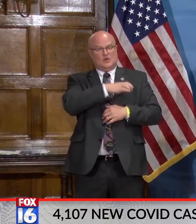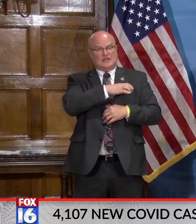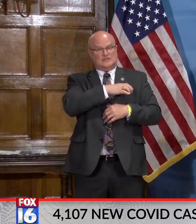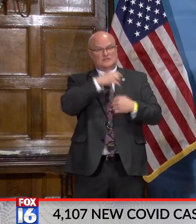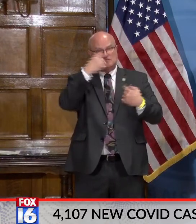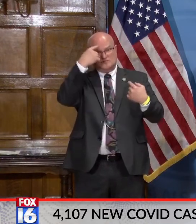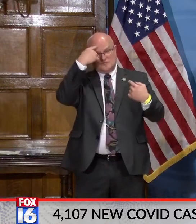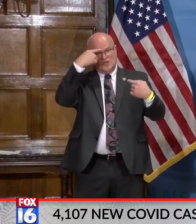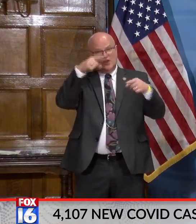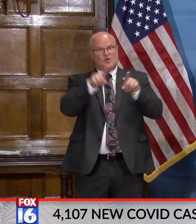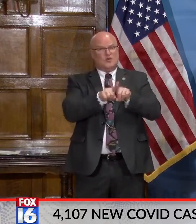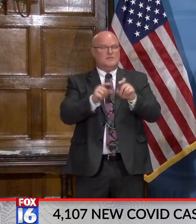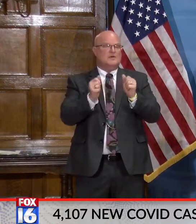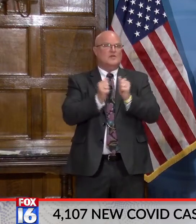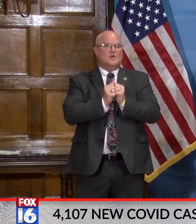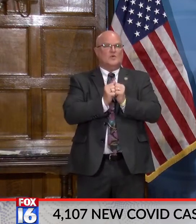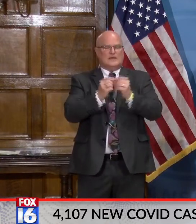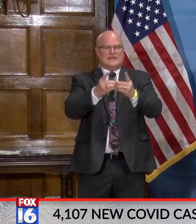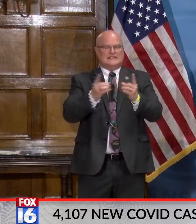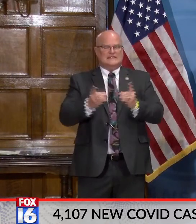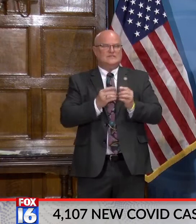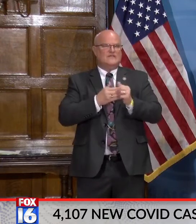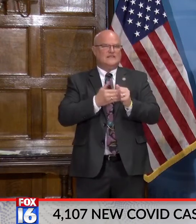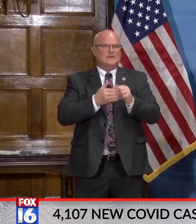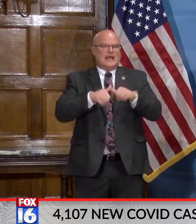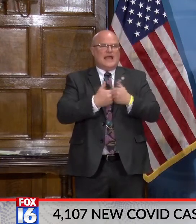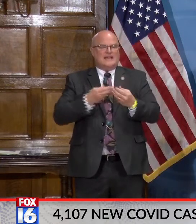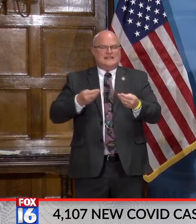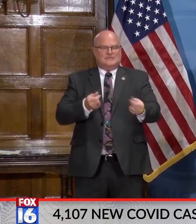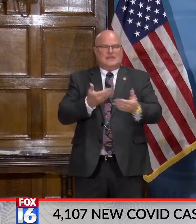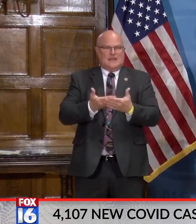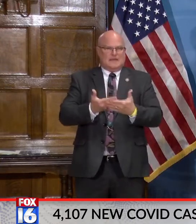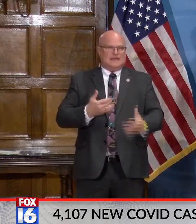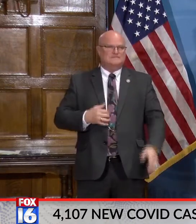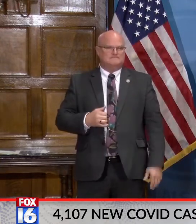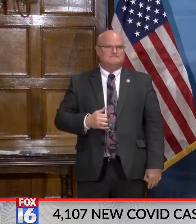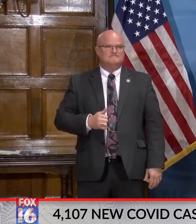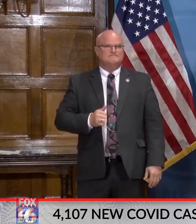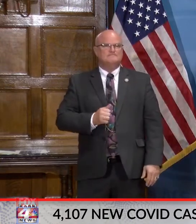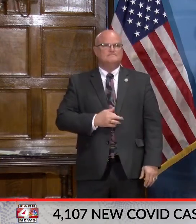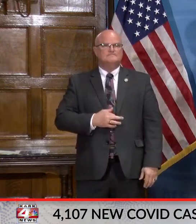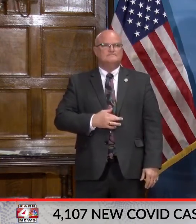Congress with respect to the district's flexibility of how they need to use their funds.